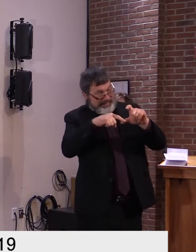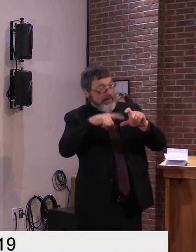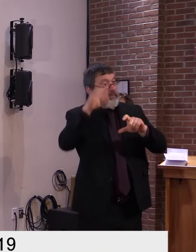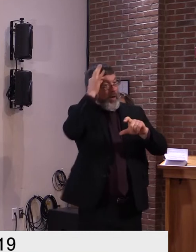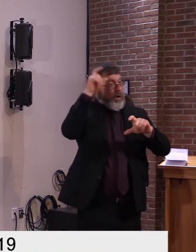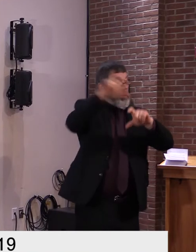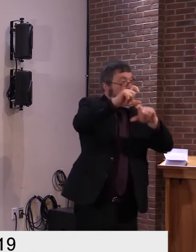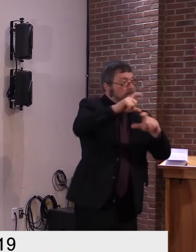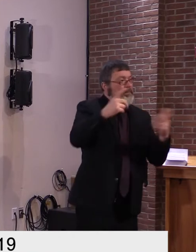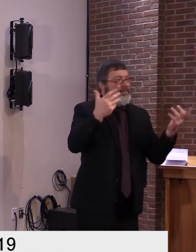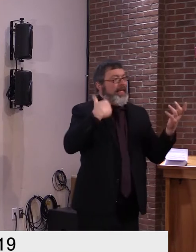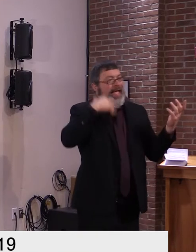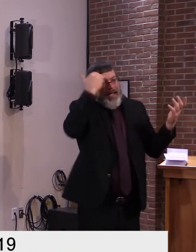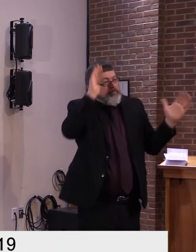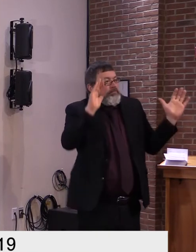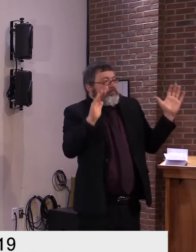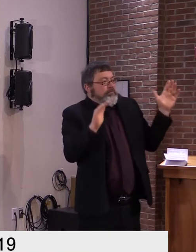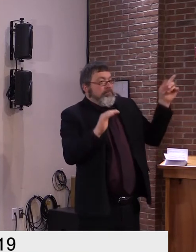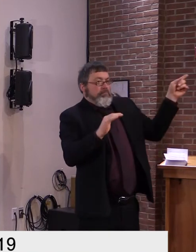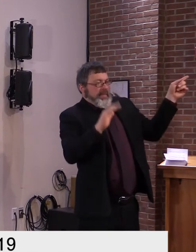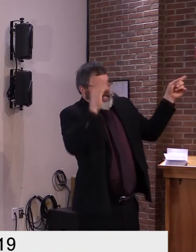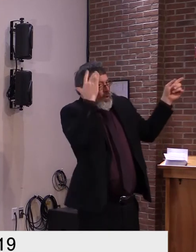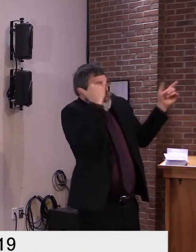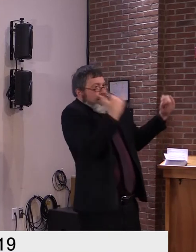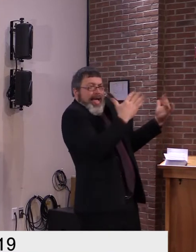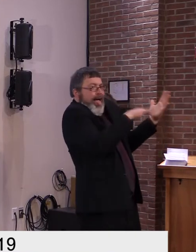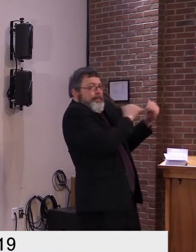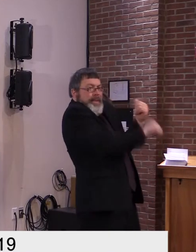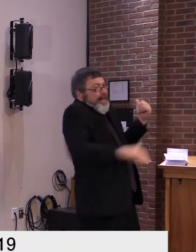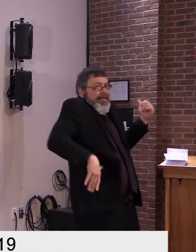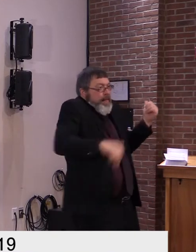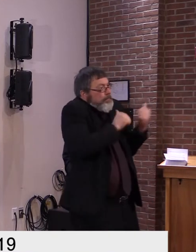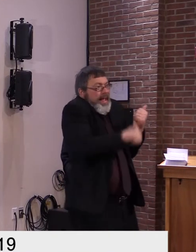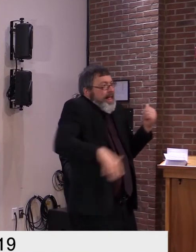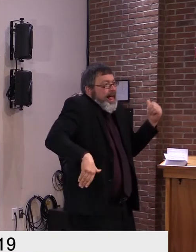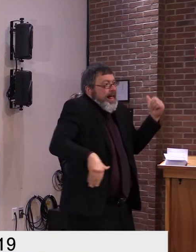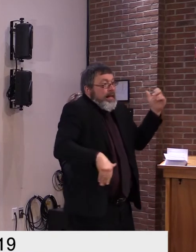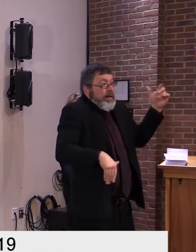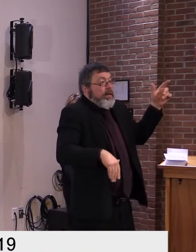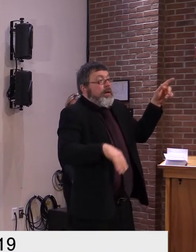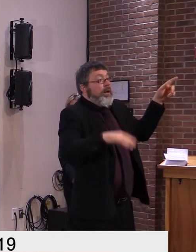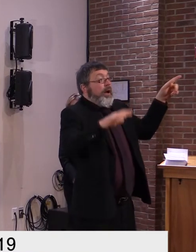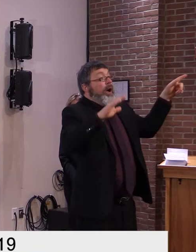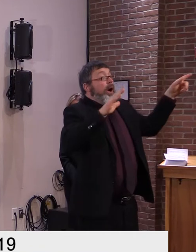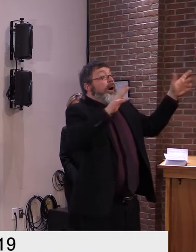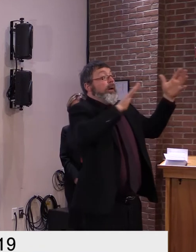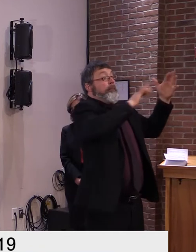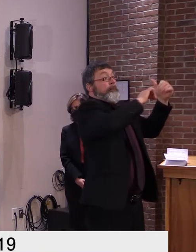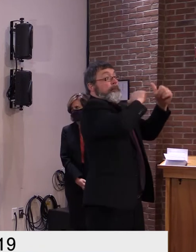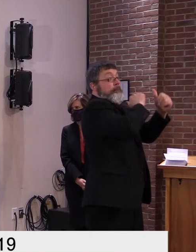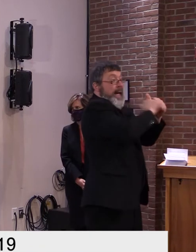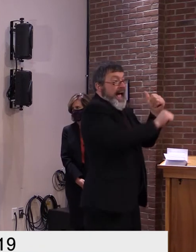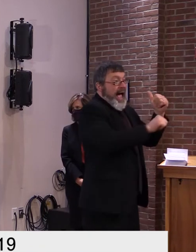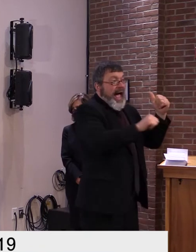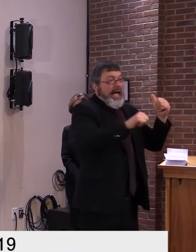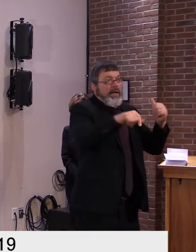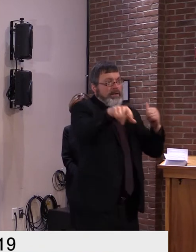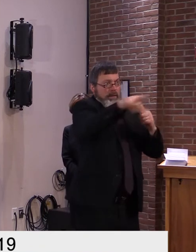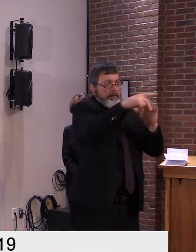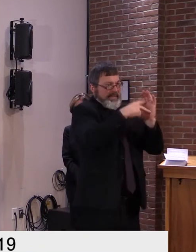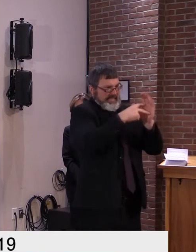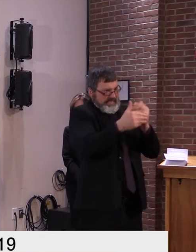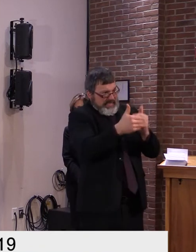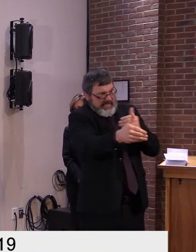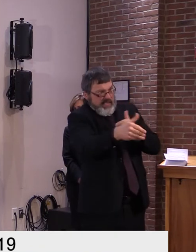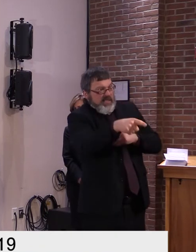it passes, there will be unemployment benefits for those who are about ready to lose them. It'll be an extension of some of the programs.